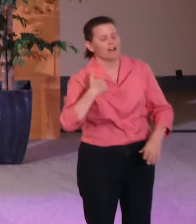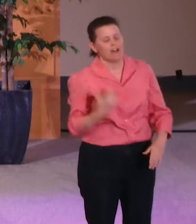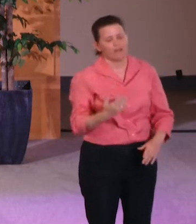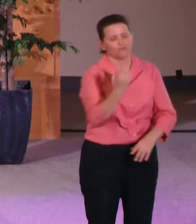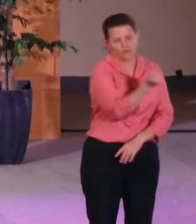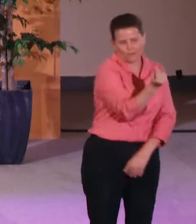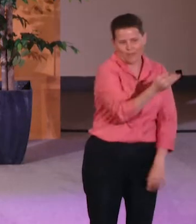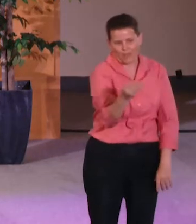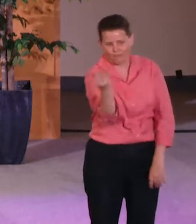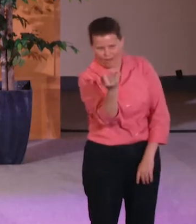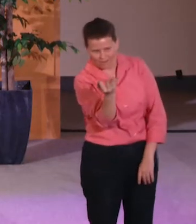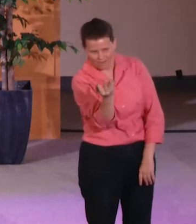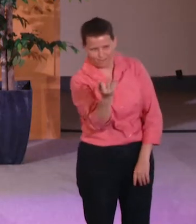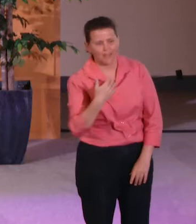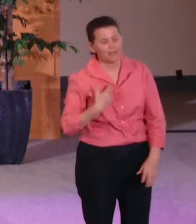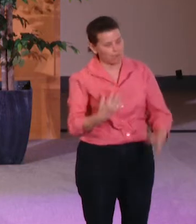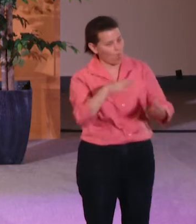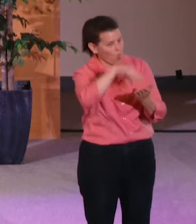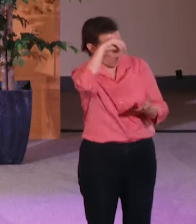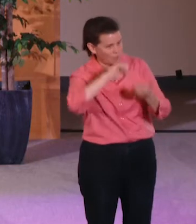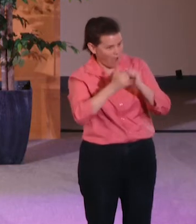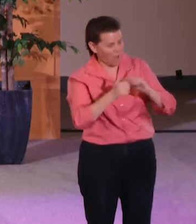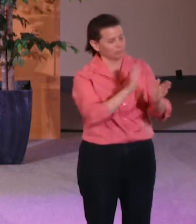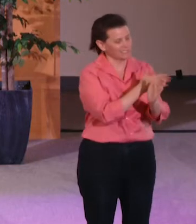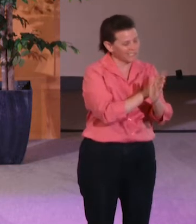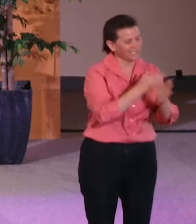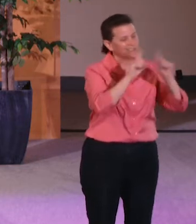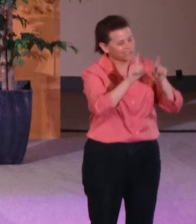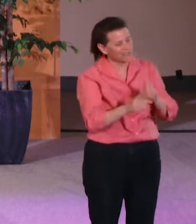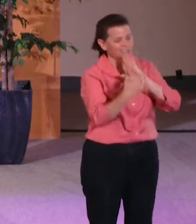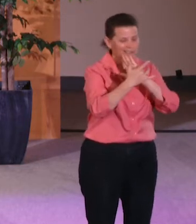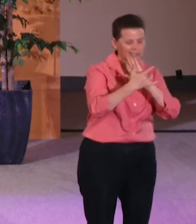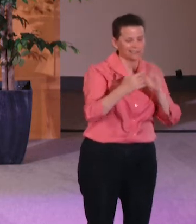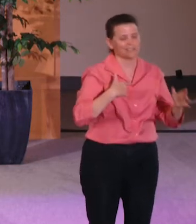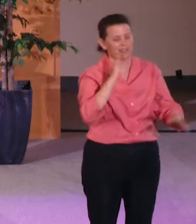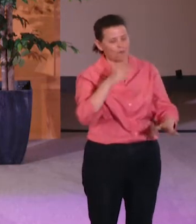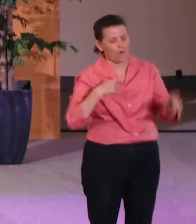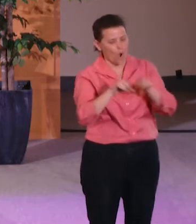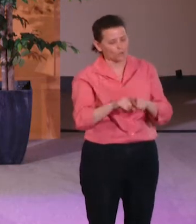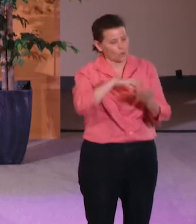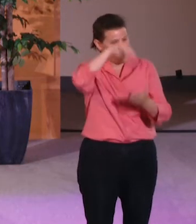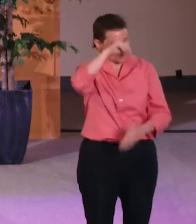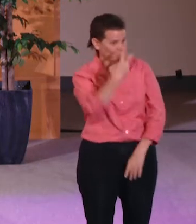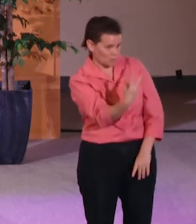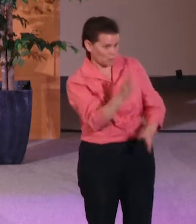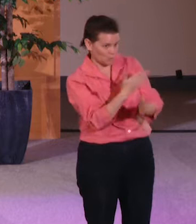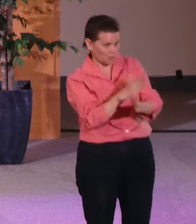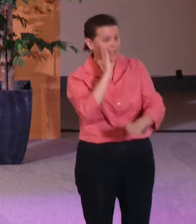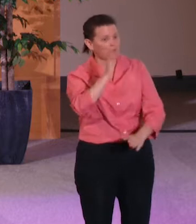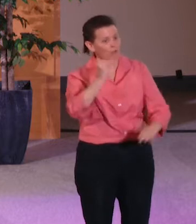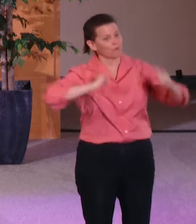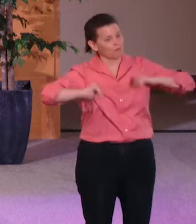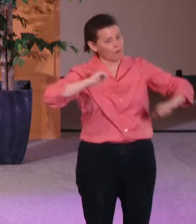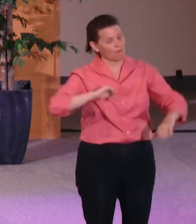on all the essentials of singing and will perform two songs during the 11:25 service on Sunday the 26th. If all I just had followed the script, it would